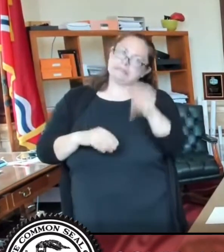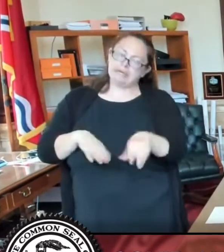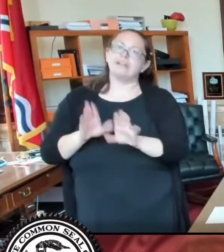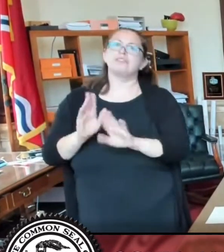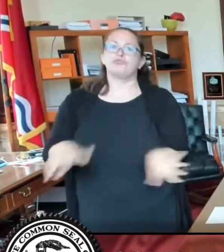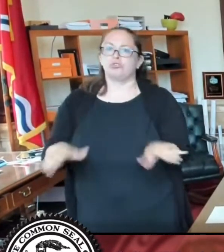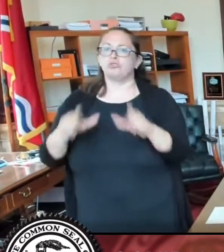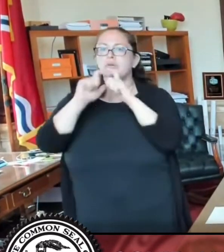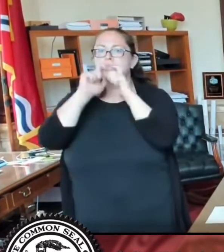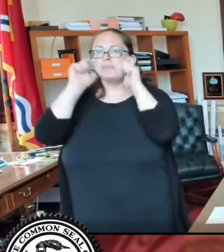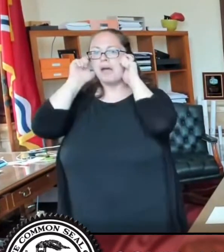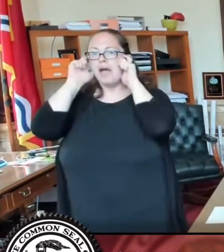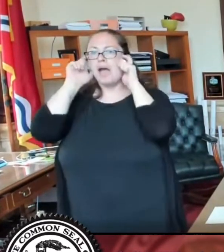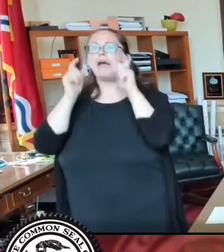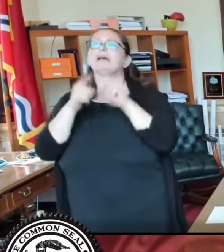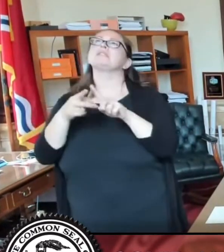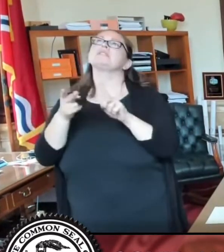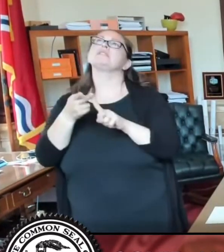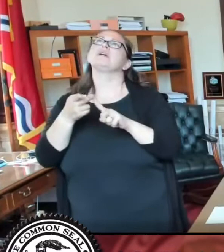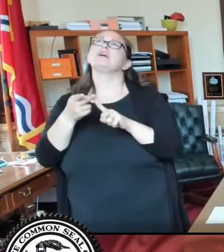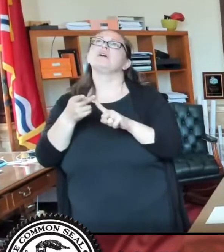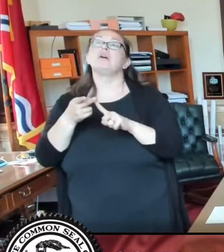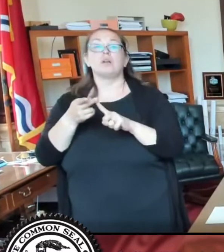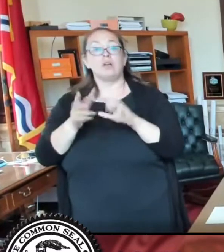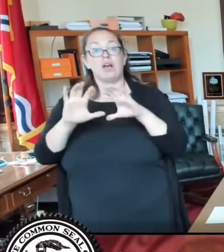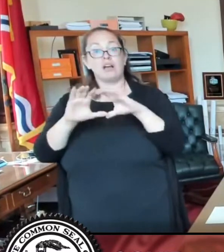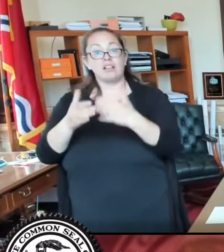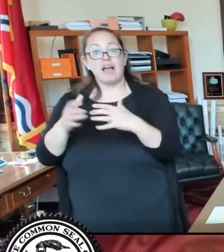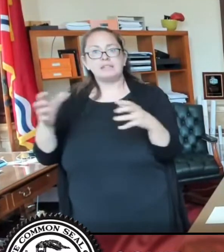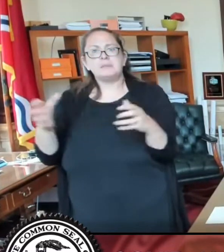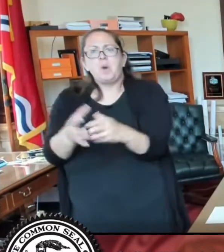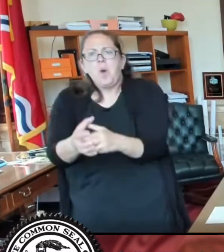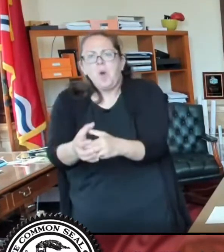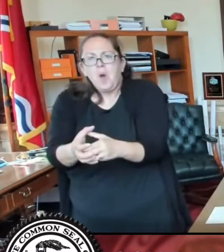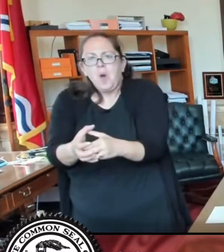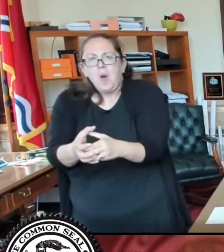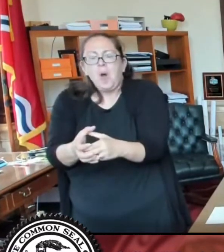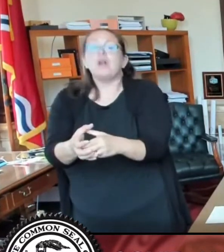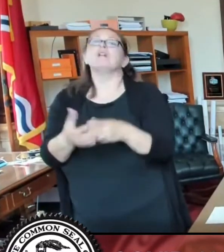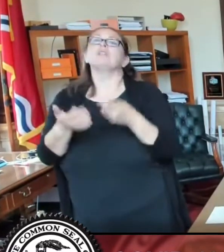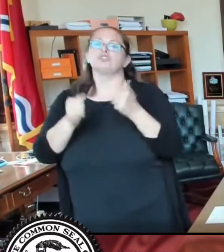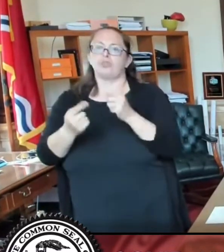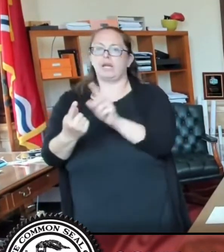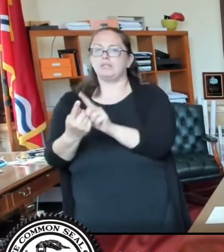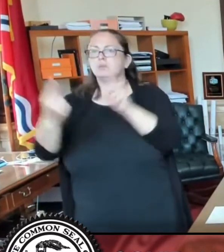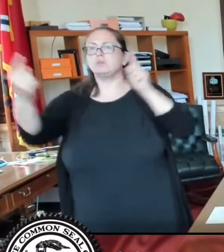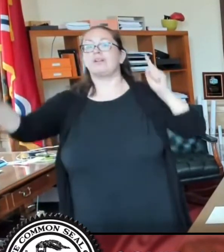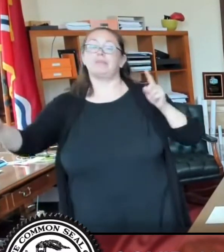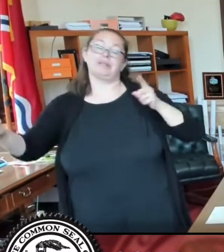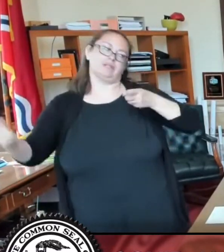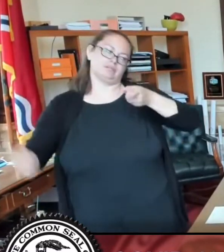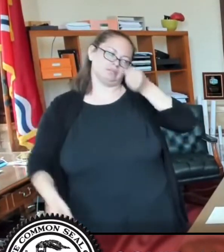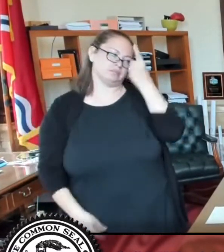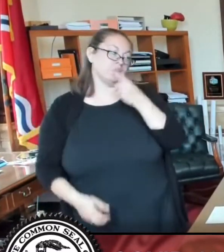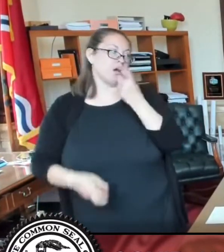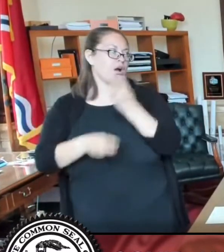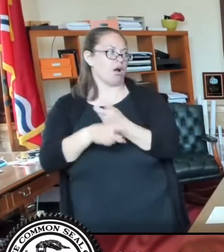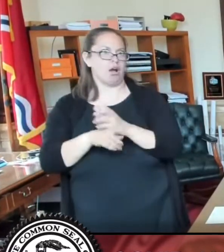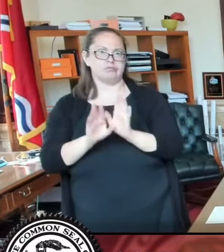be smaller group sizes, they'll be trying to socially distance kids. You know how hard that's going to